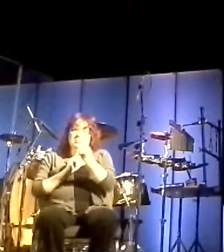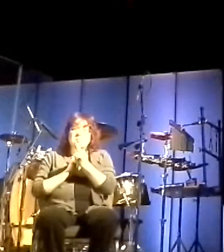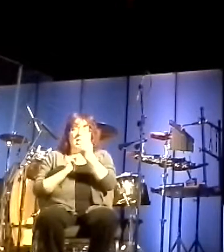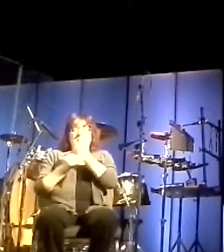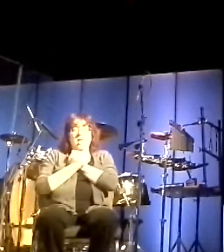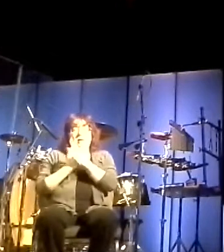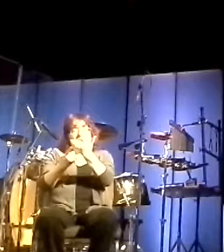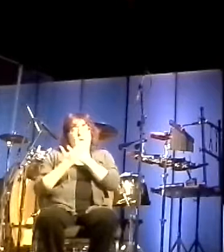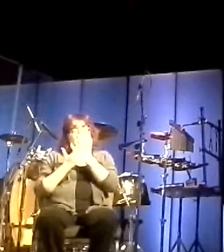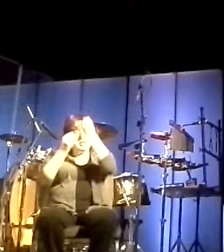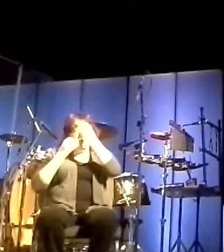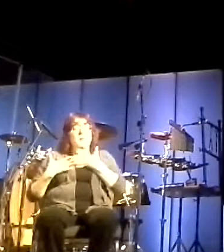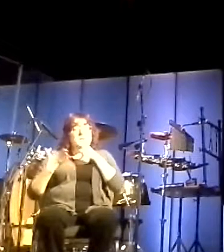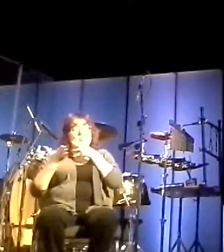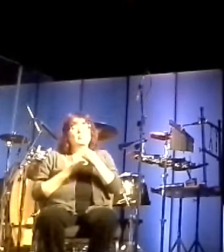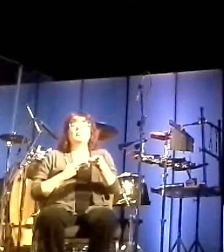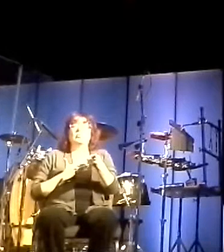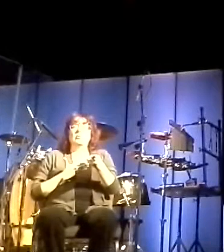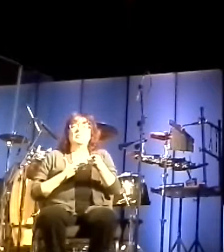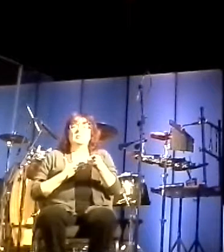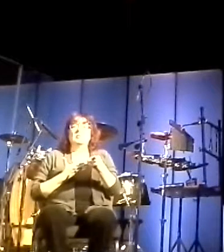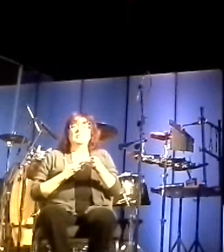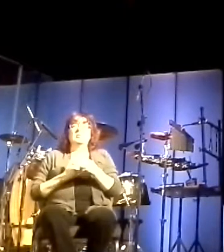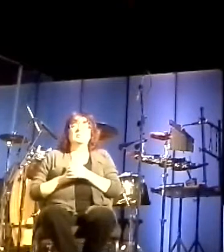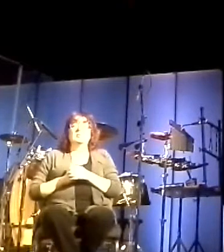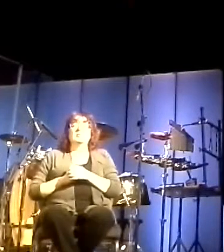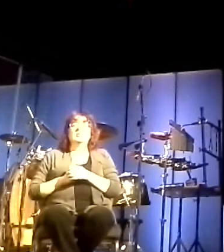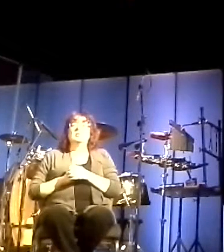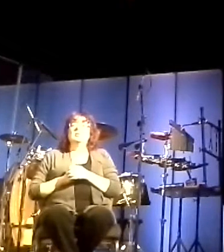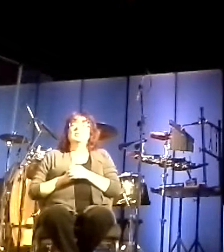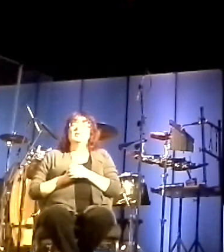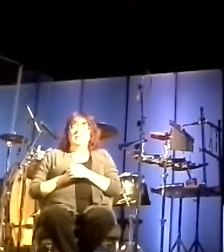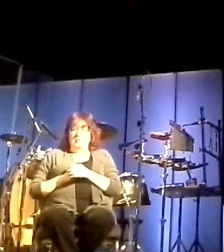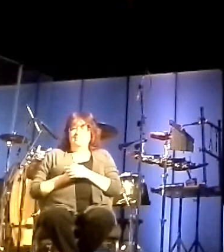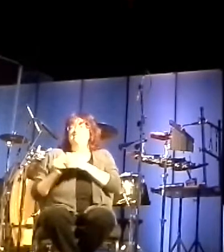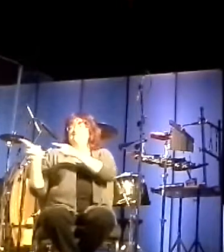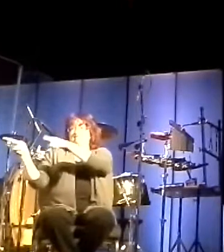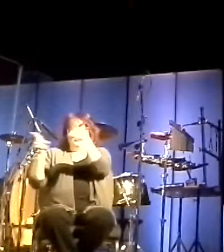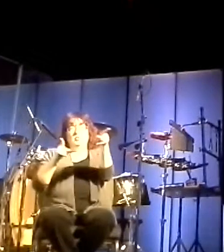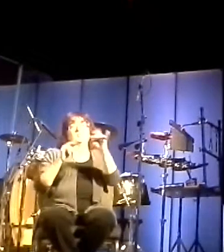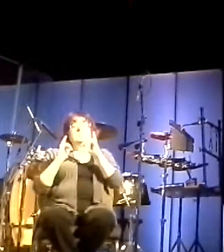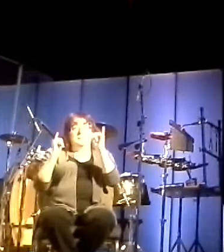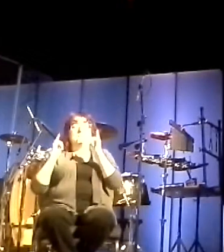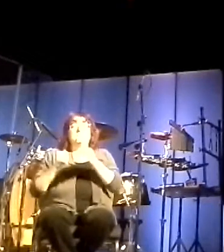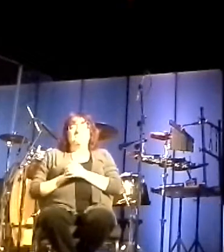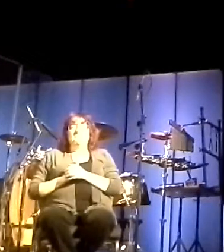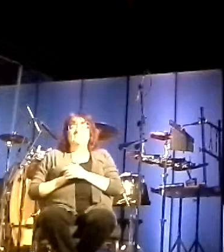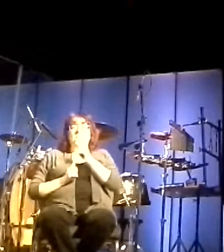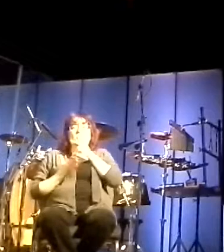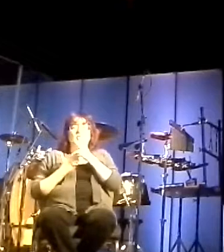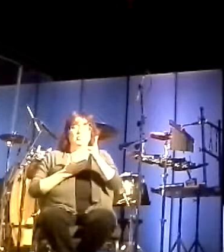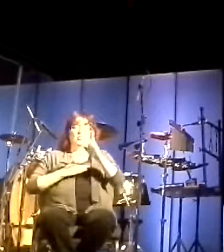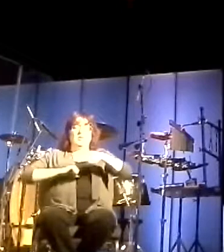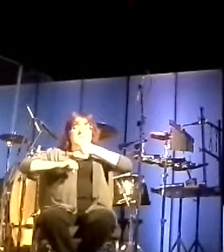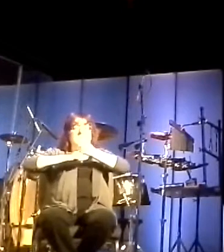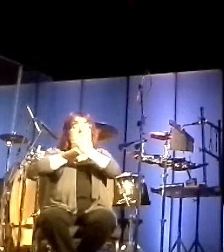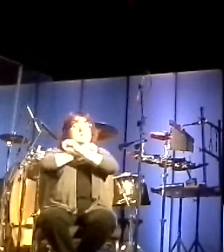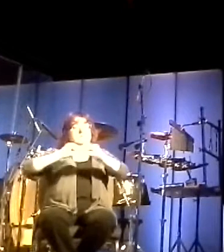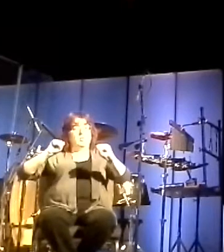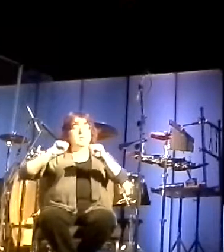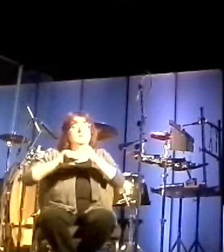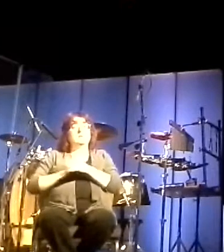who love me enough to tell me the truth. So new. Because the truth sets us free. Amen?